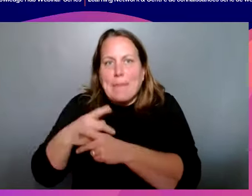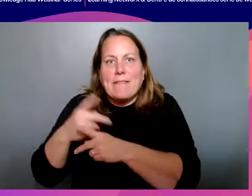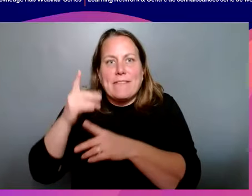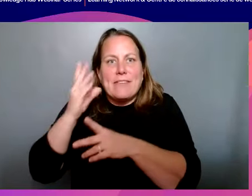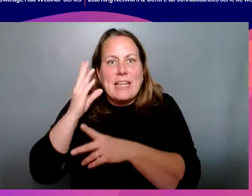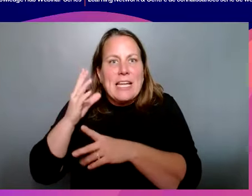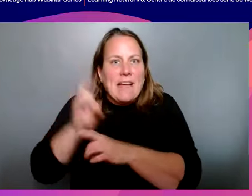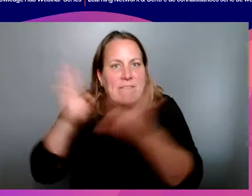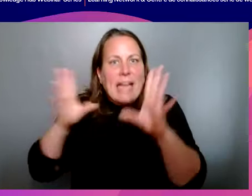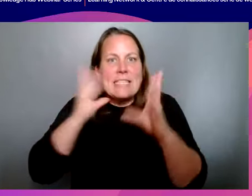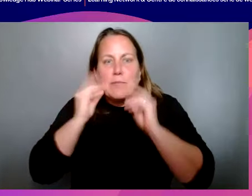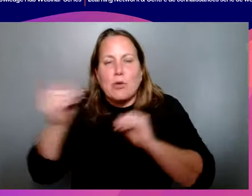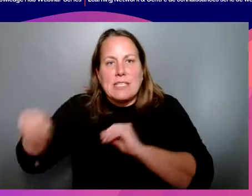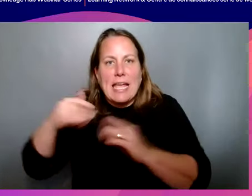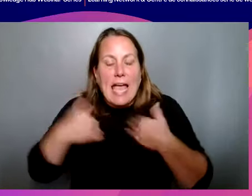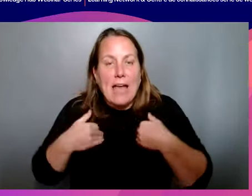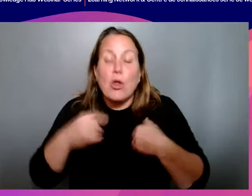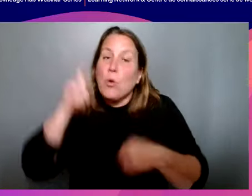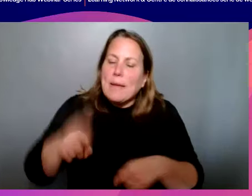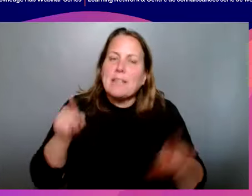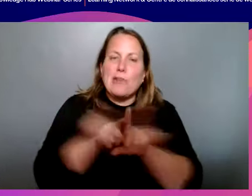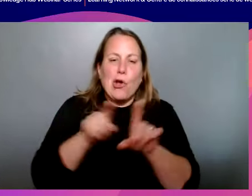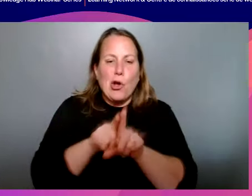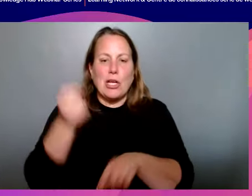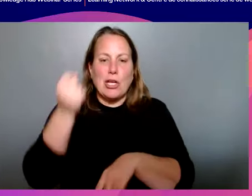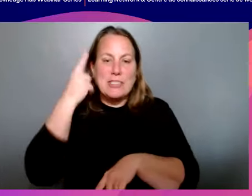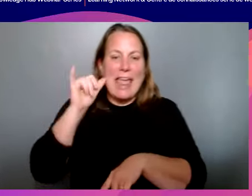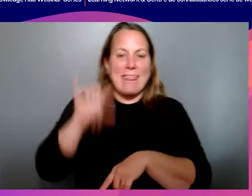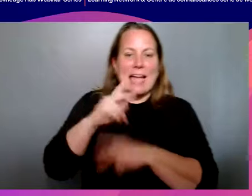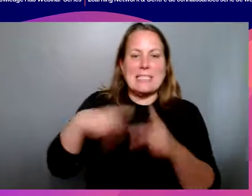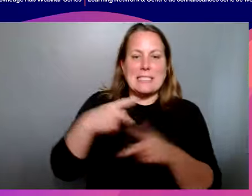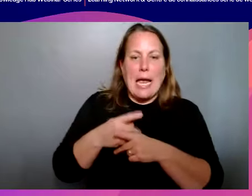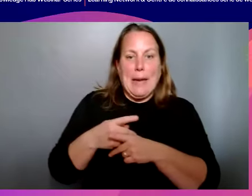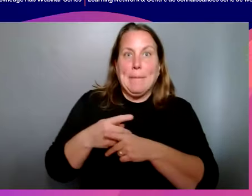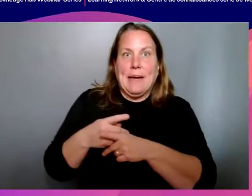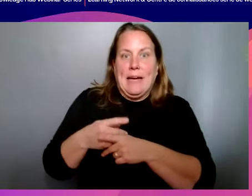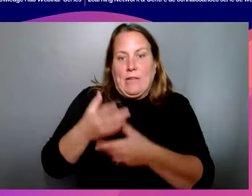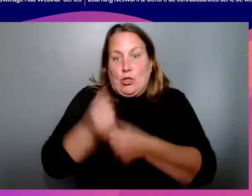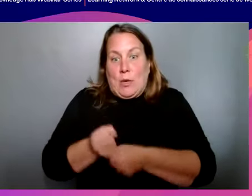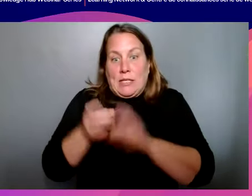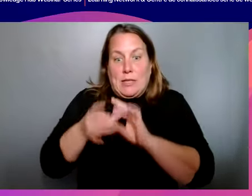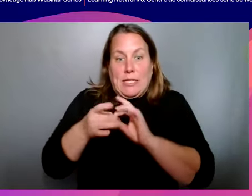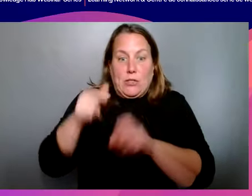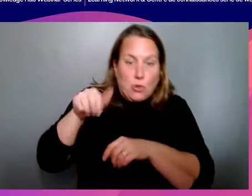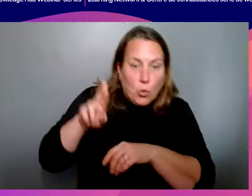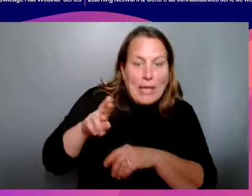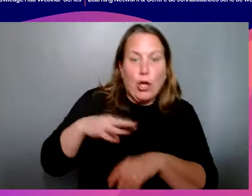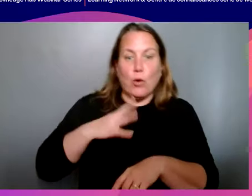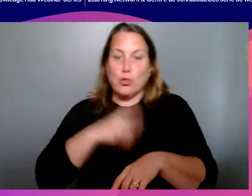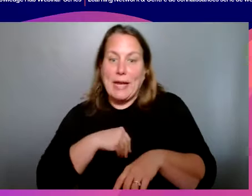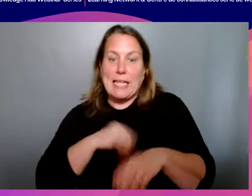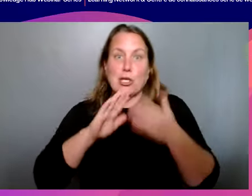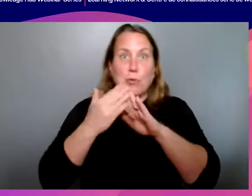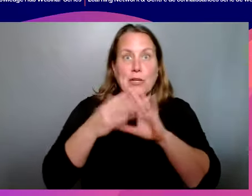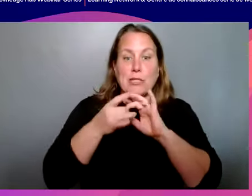historical mistrust of queer and trans communities towards IPV and gender-based violence